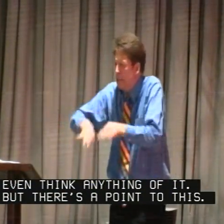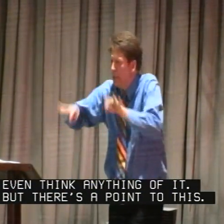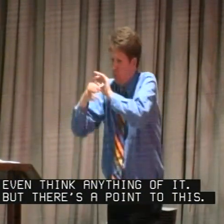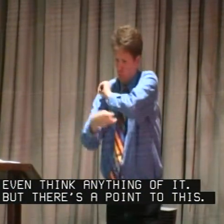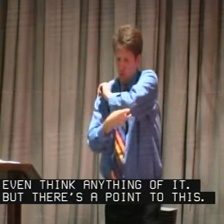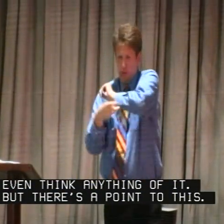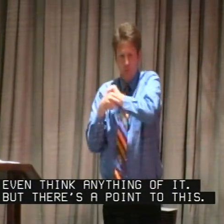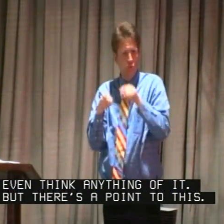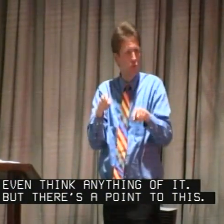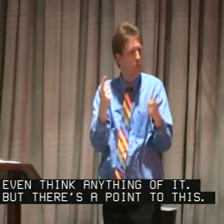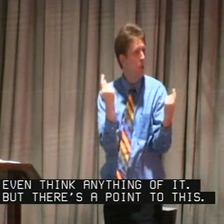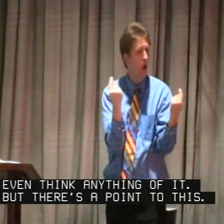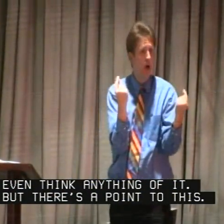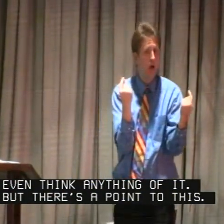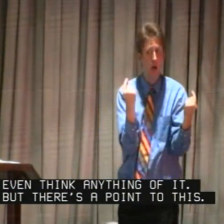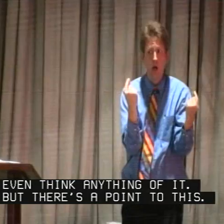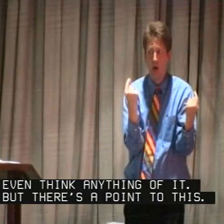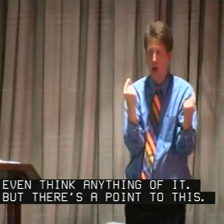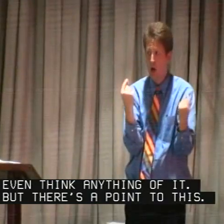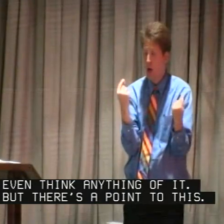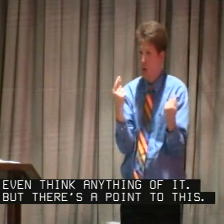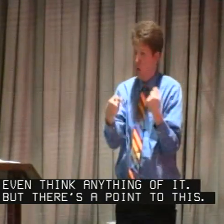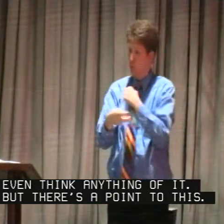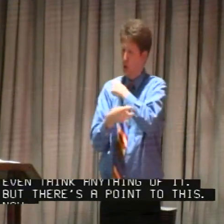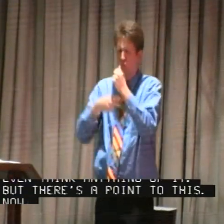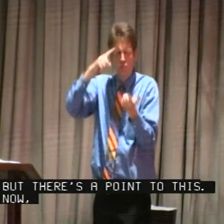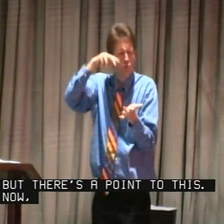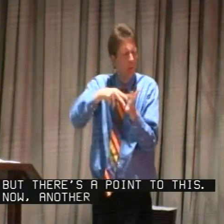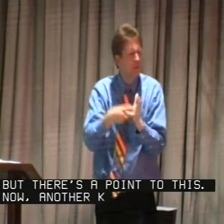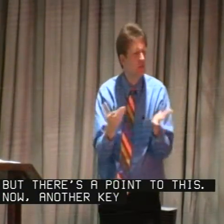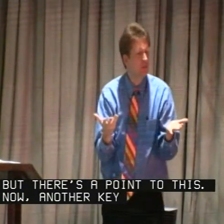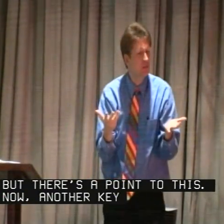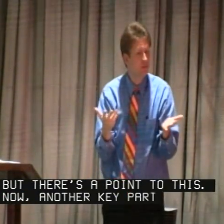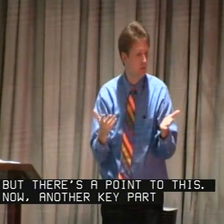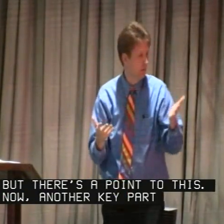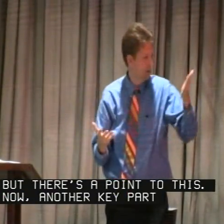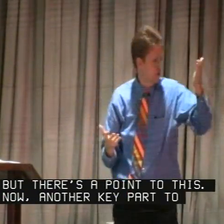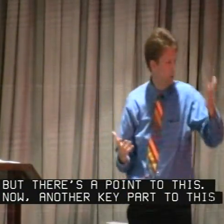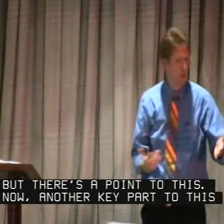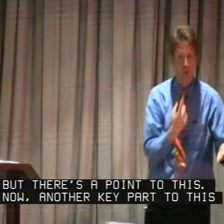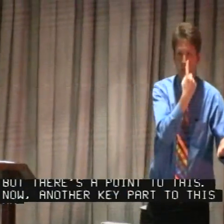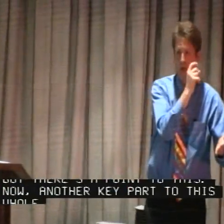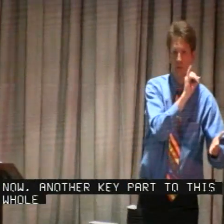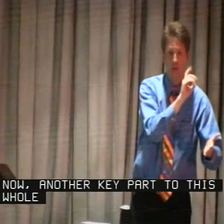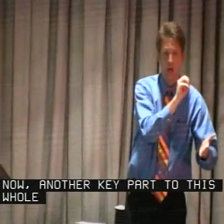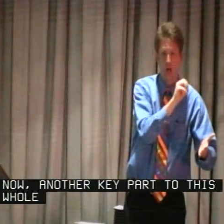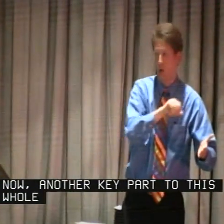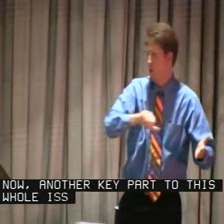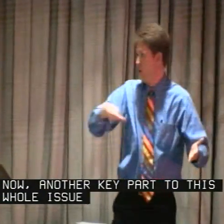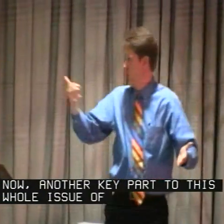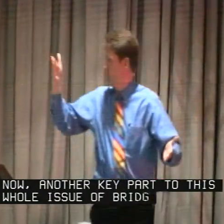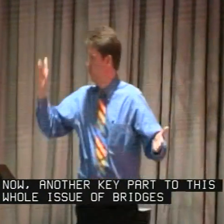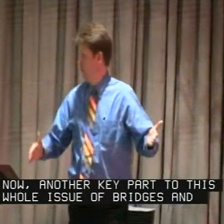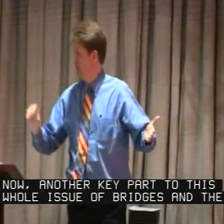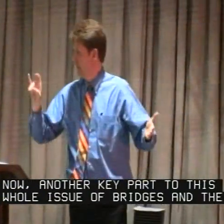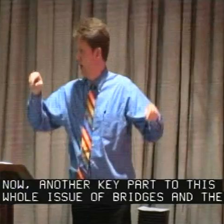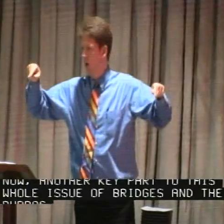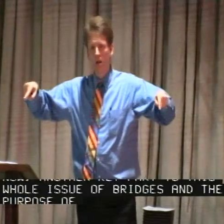Now, another key part to this whole issue of bridges and the purpose of bridges is to bridge one side to